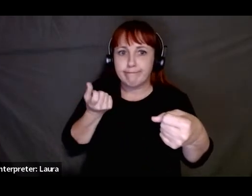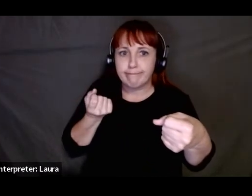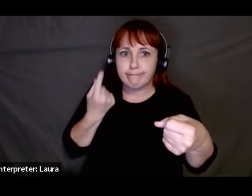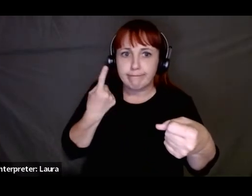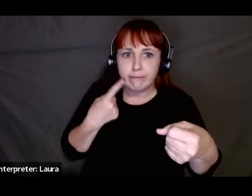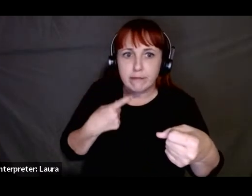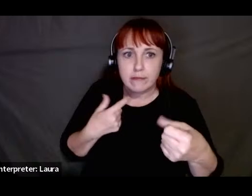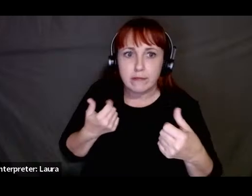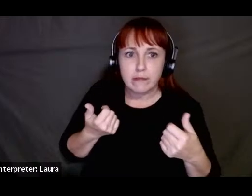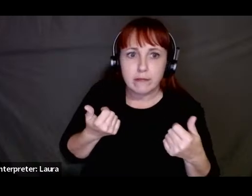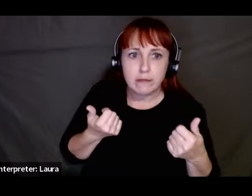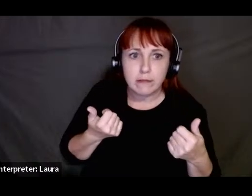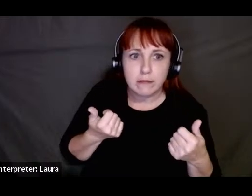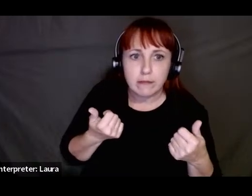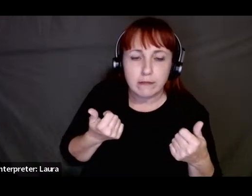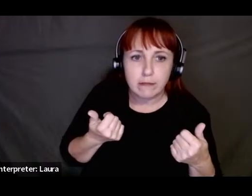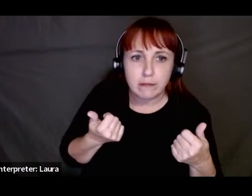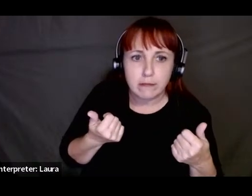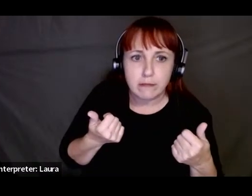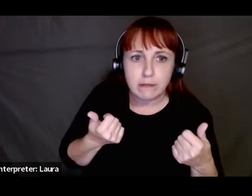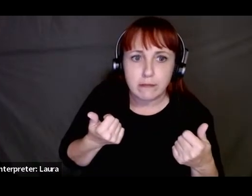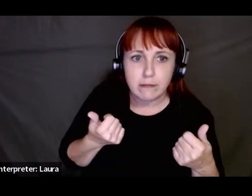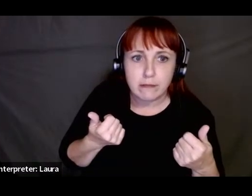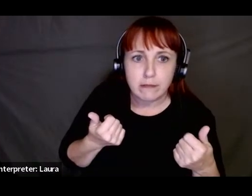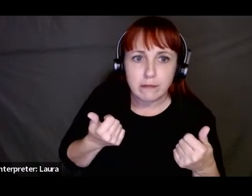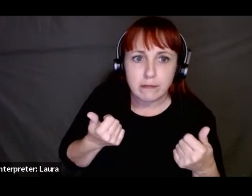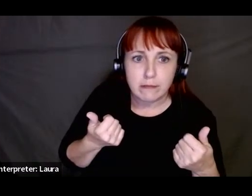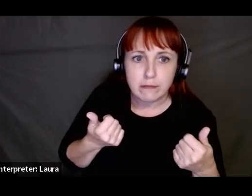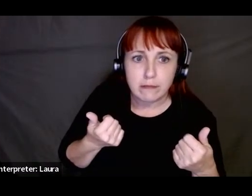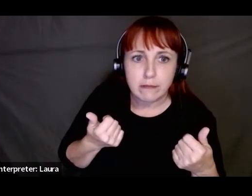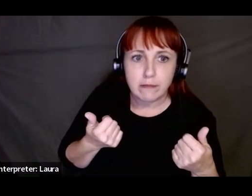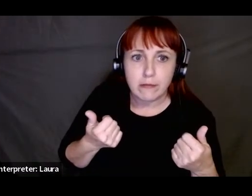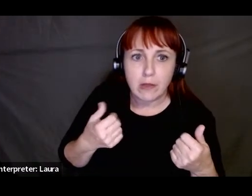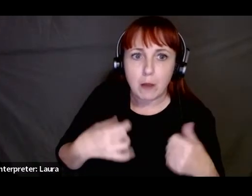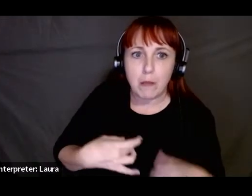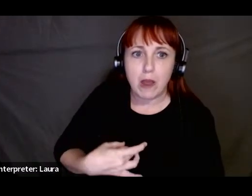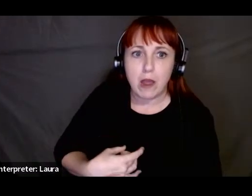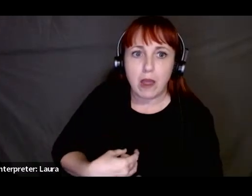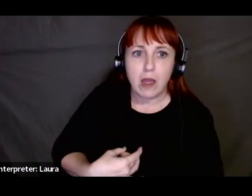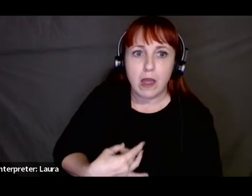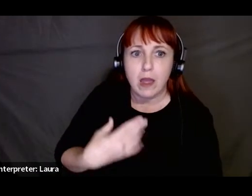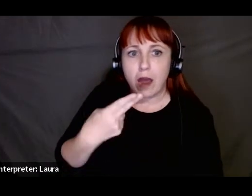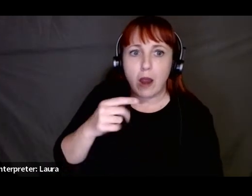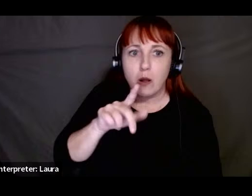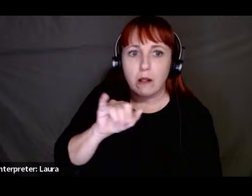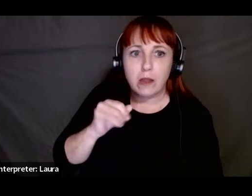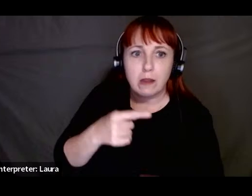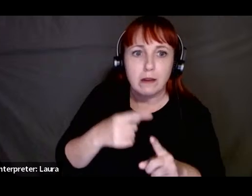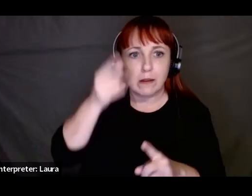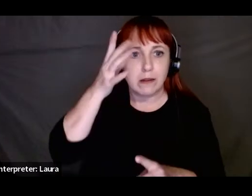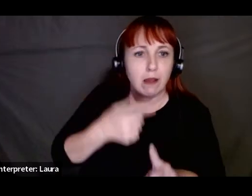that's Travis Kerry at PARAPDA, just like that. I'm just one colleague I can call up. But